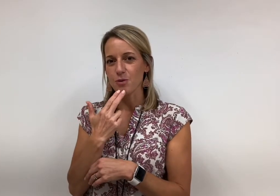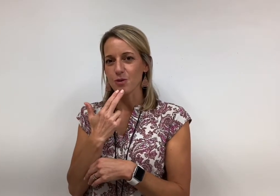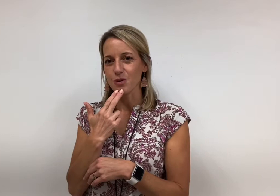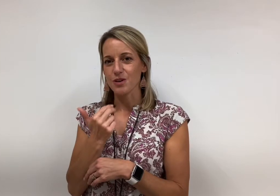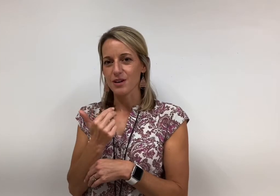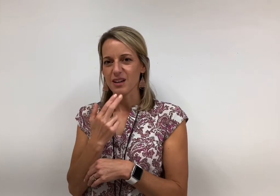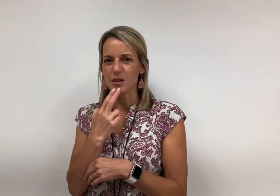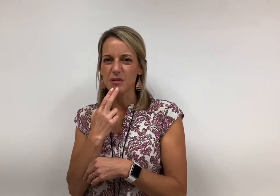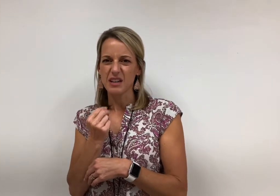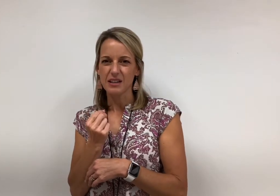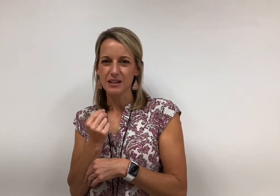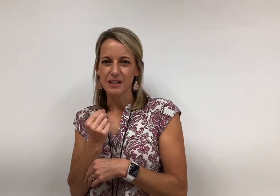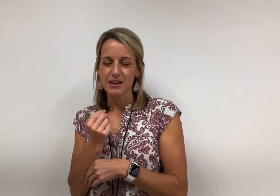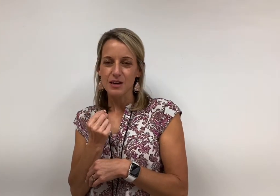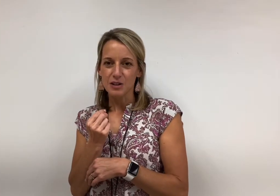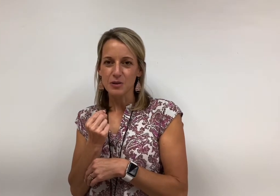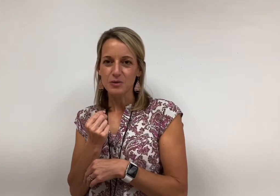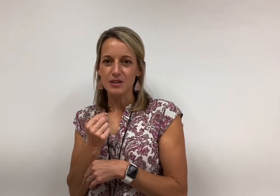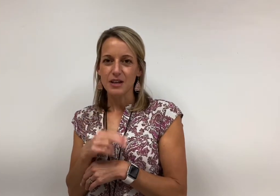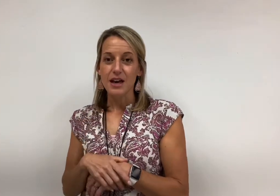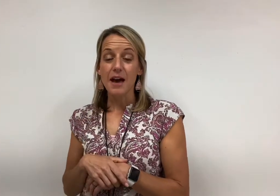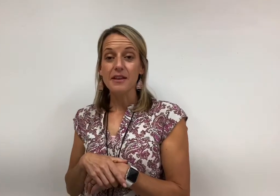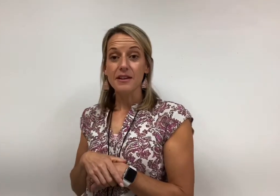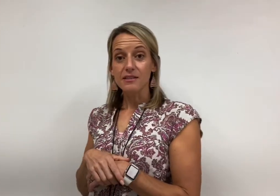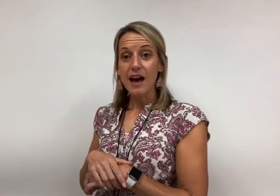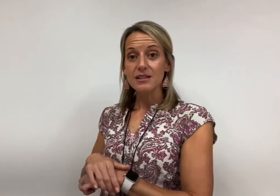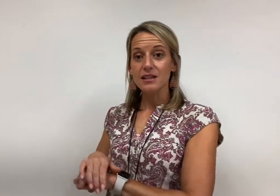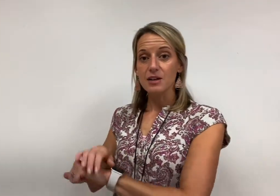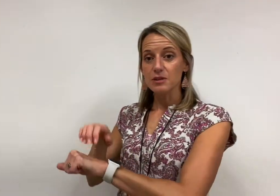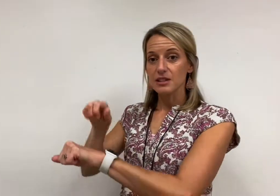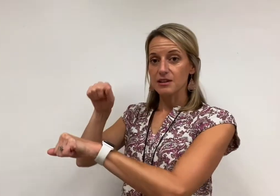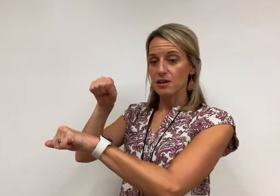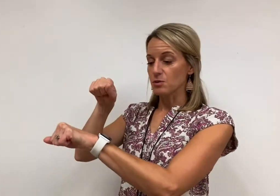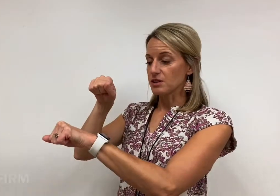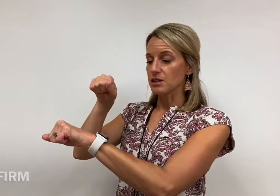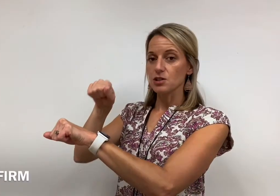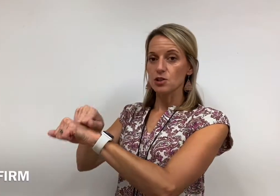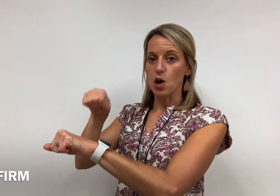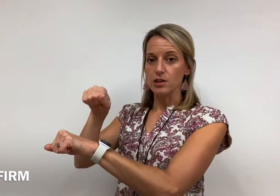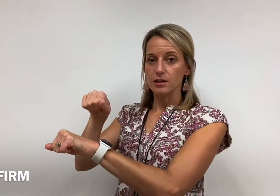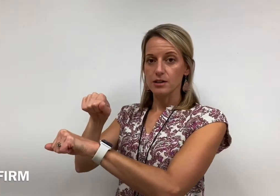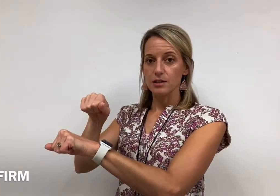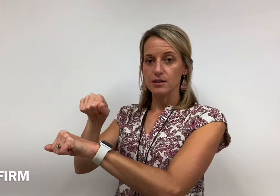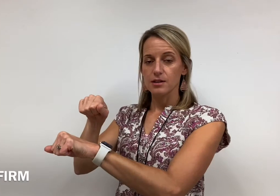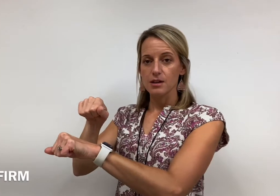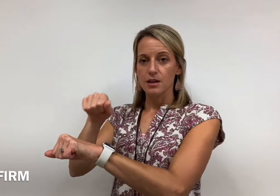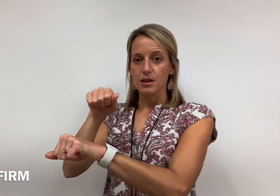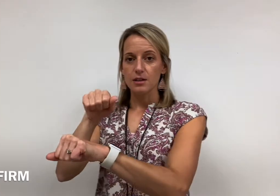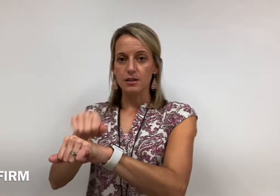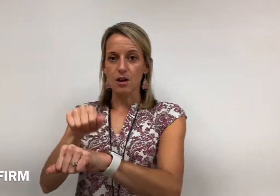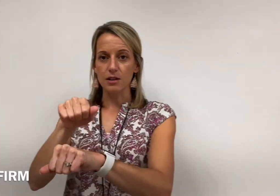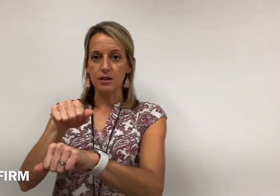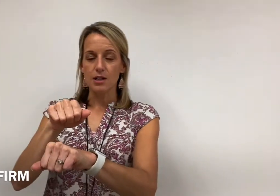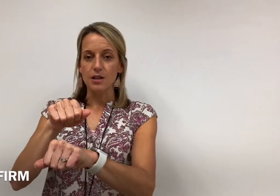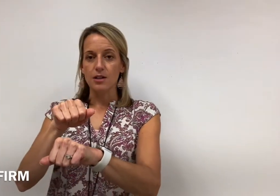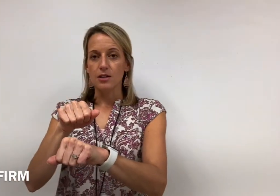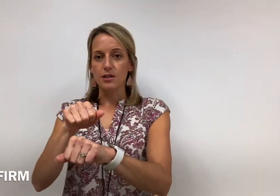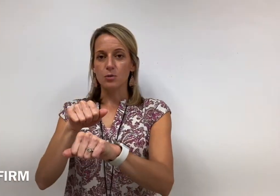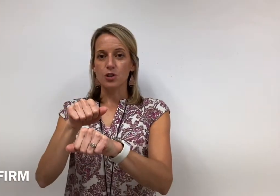or it could be in, cute. And then the last sign we did there was solid, solid. So when she